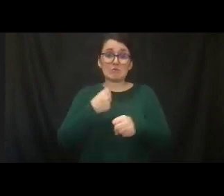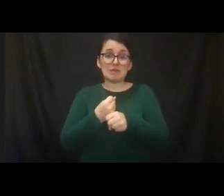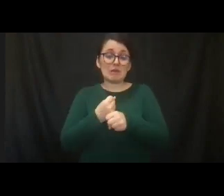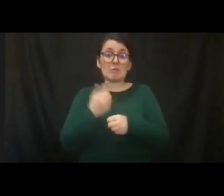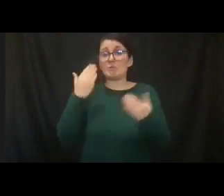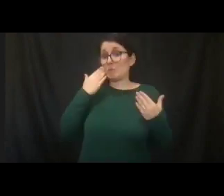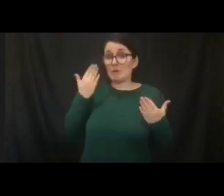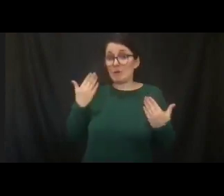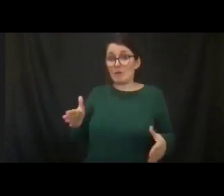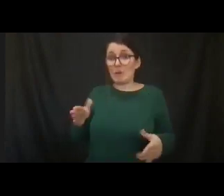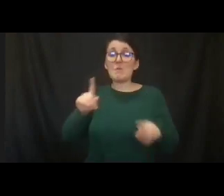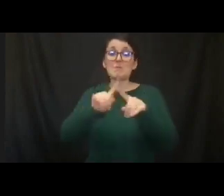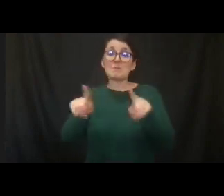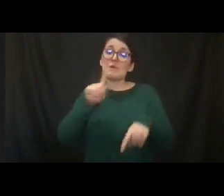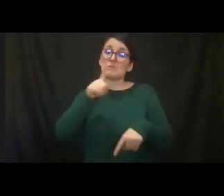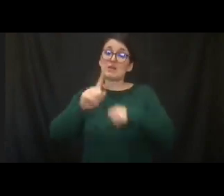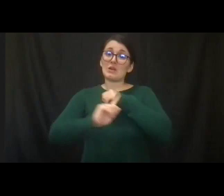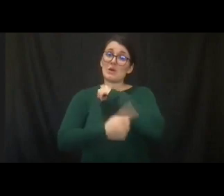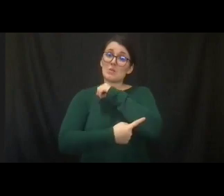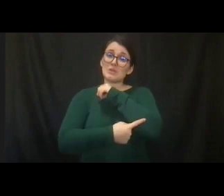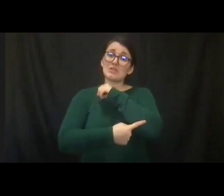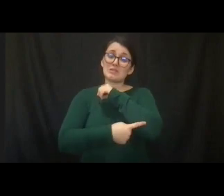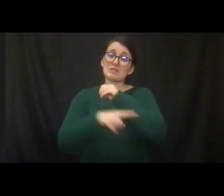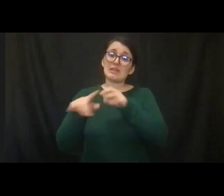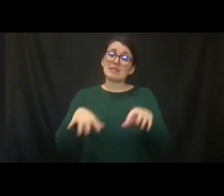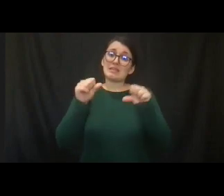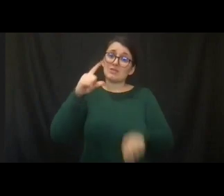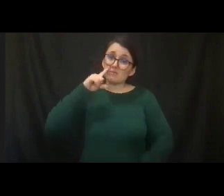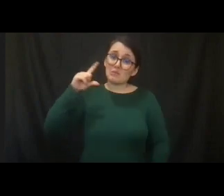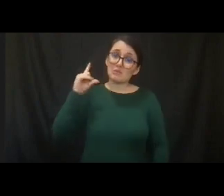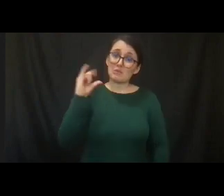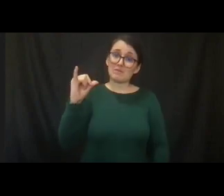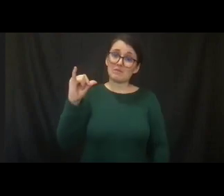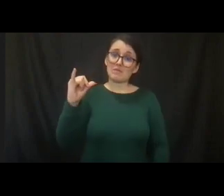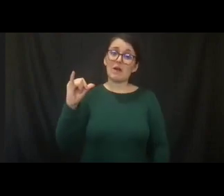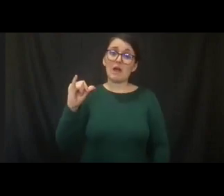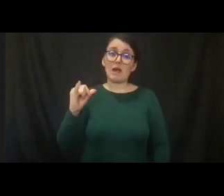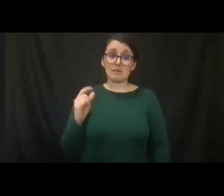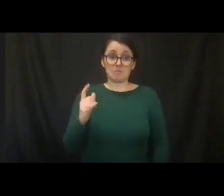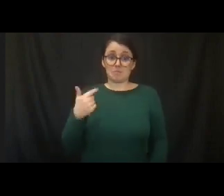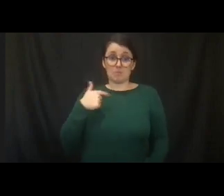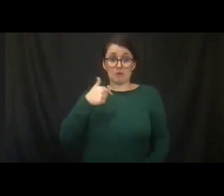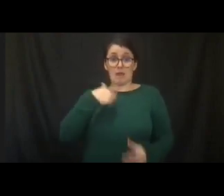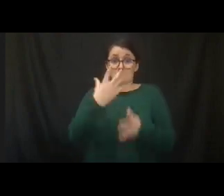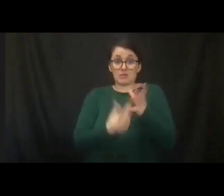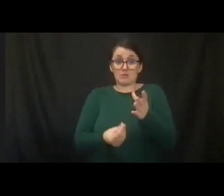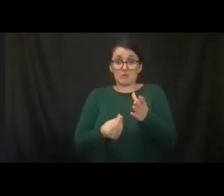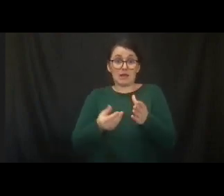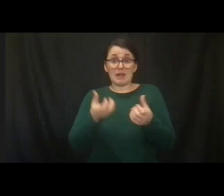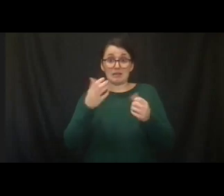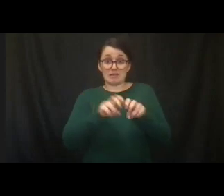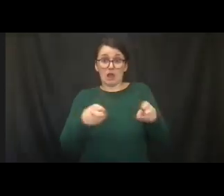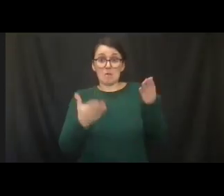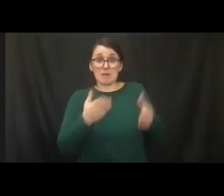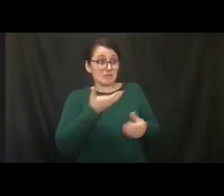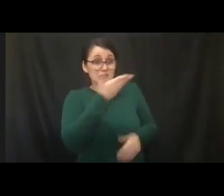garbage takes a really long time. So Yes. probably, as long as we live, it will still be there. Yes. So everything